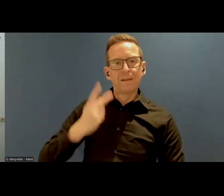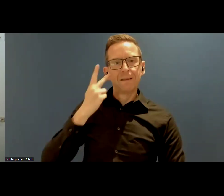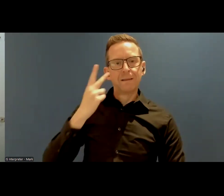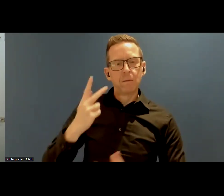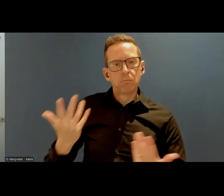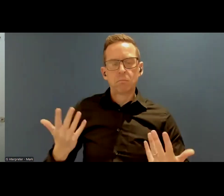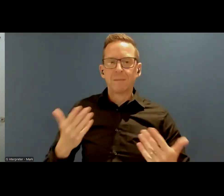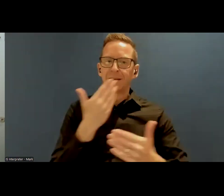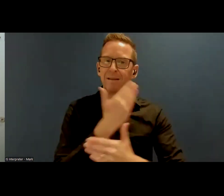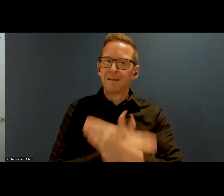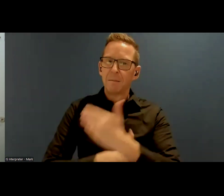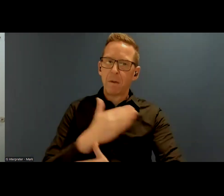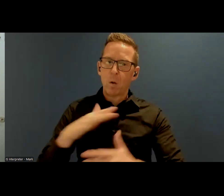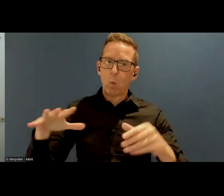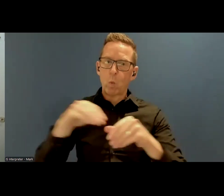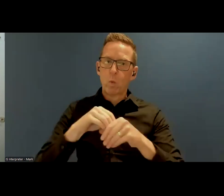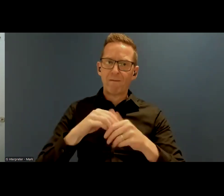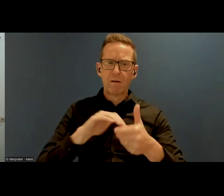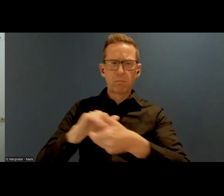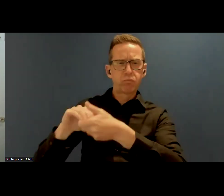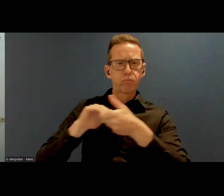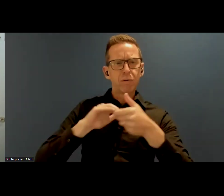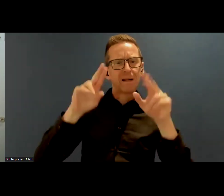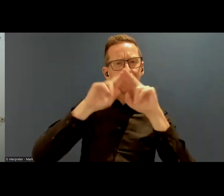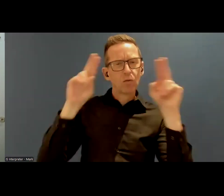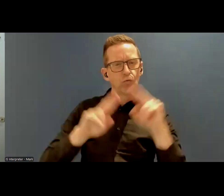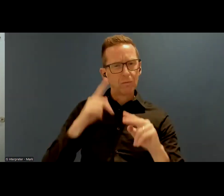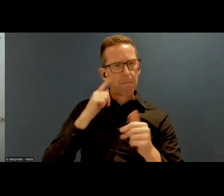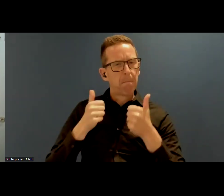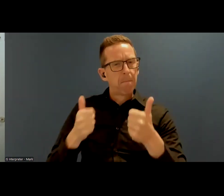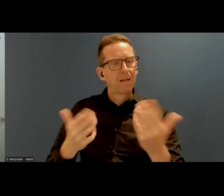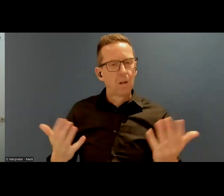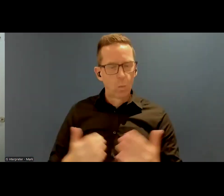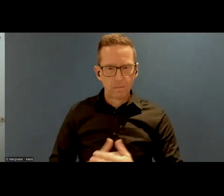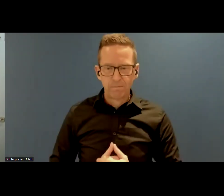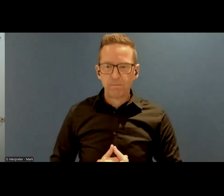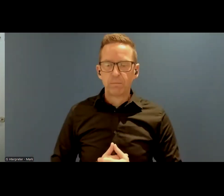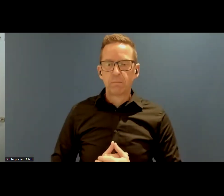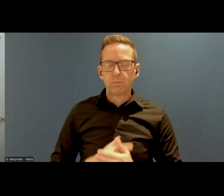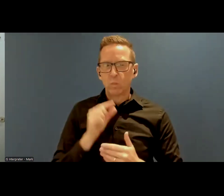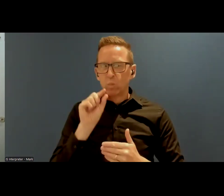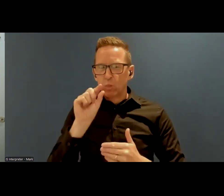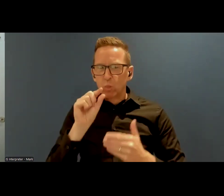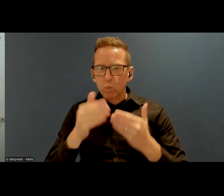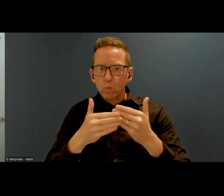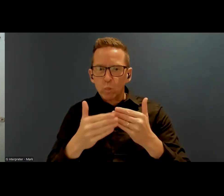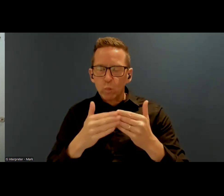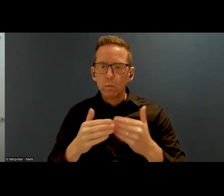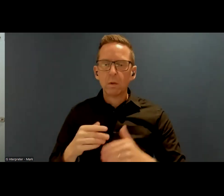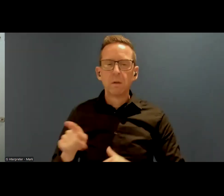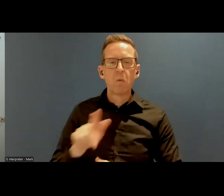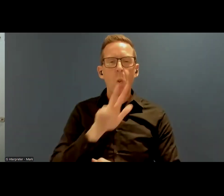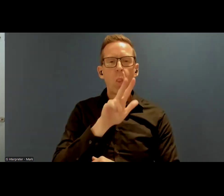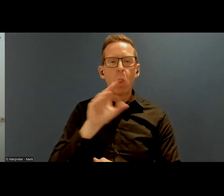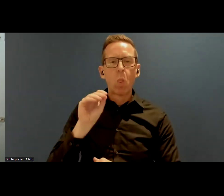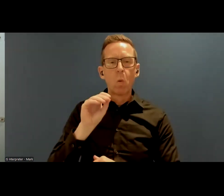inclusive international cooperation should look. So very short, we'll come around for maybe like, a 30-second answer each, but I'm going to